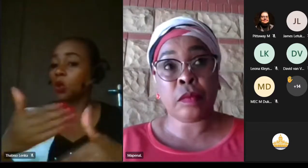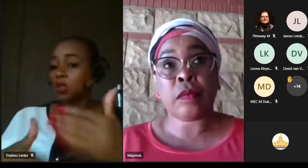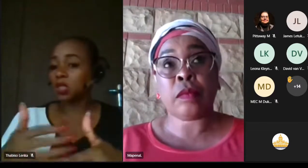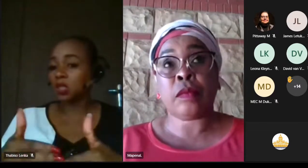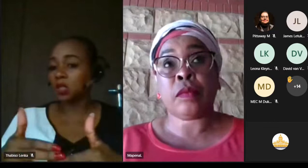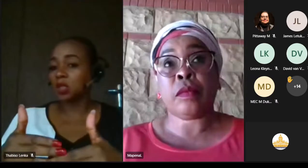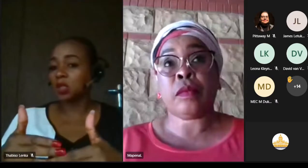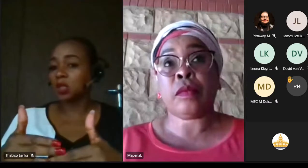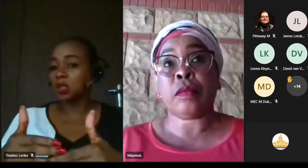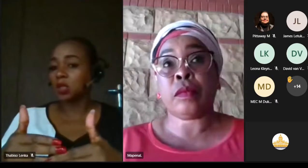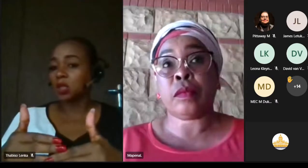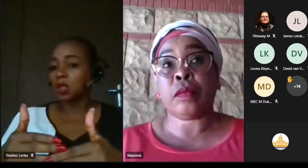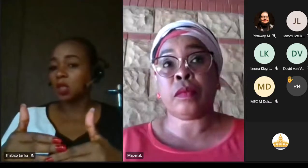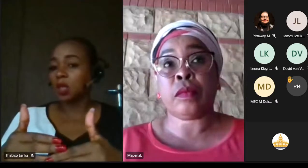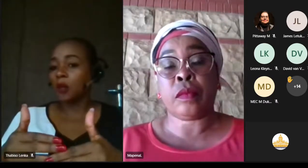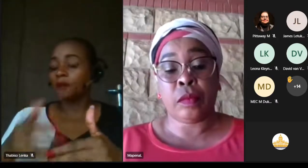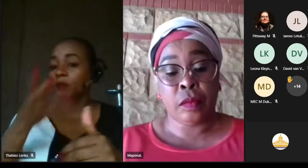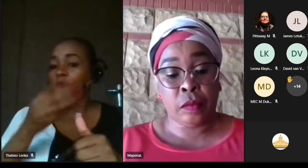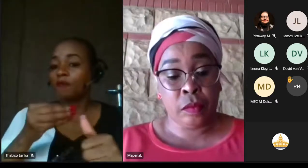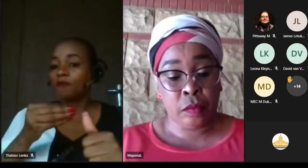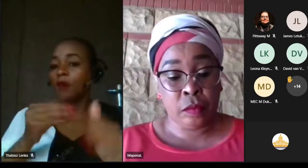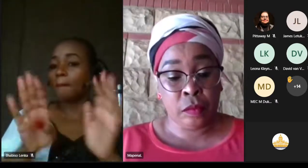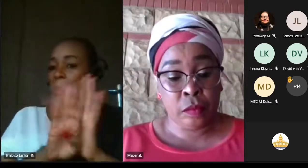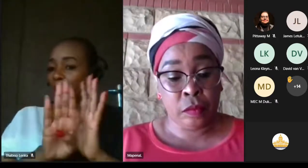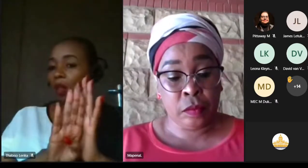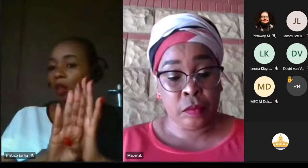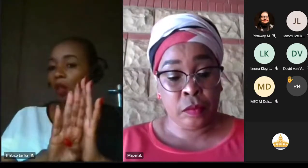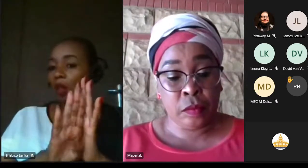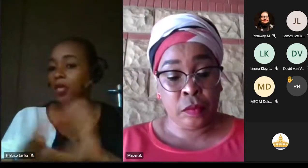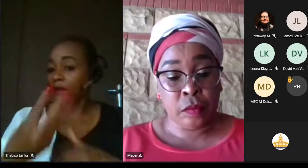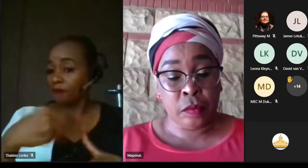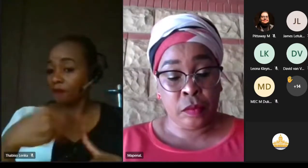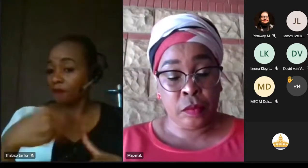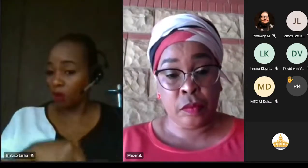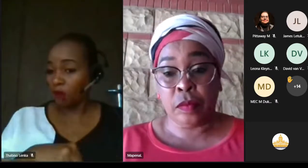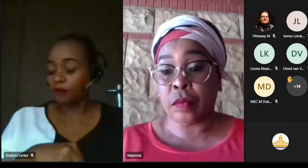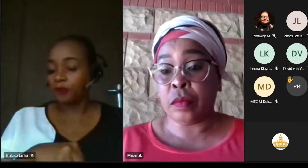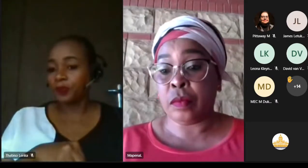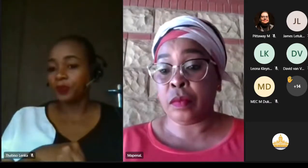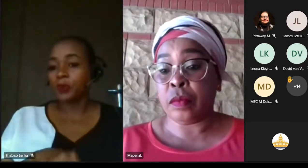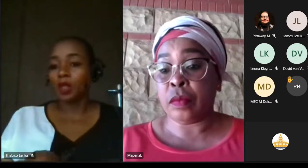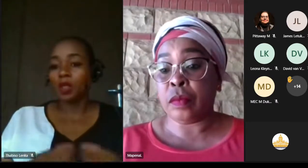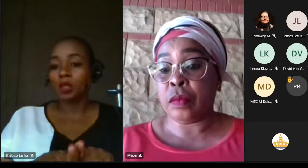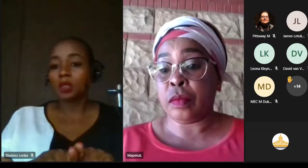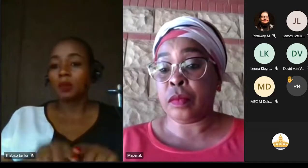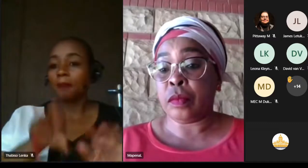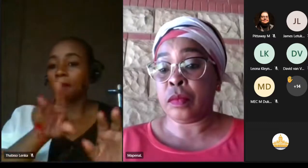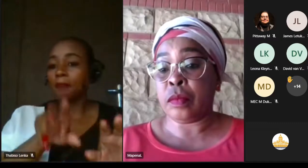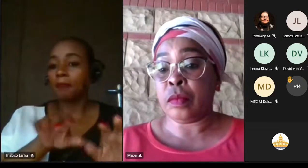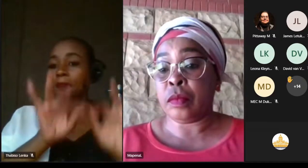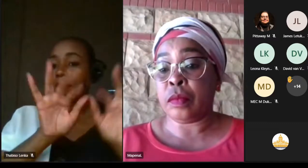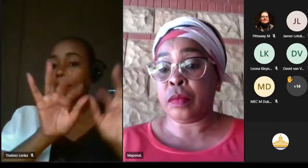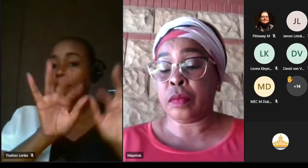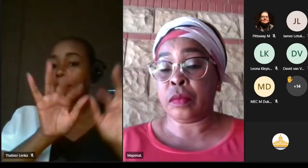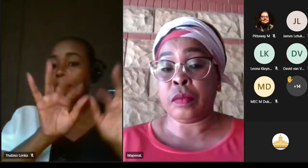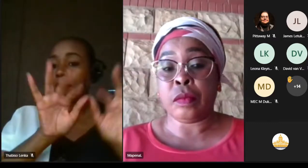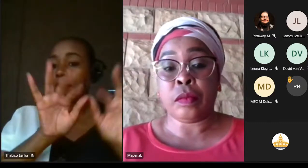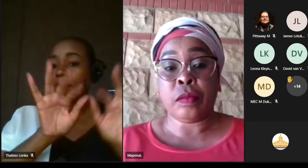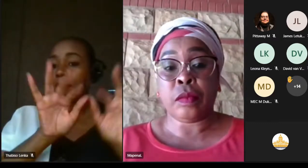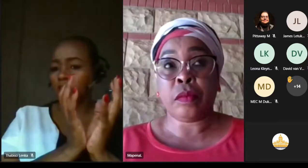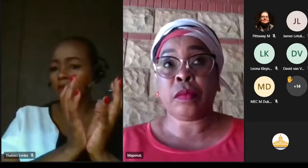related to the consideration of these bills. Briefing sessions took place, public participation processes were